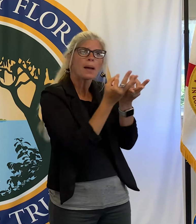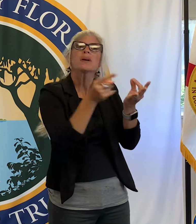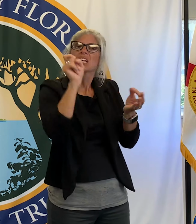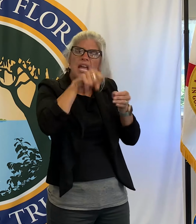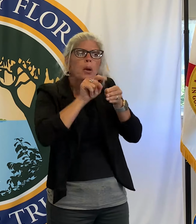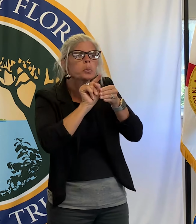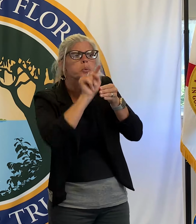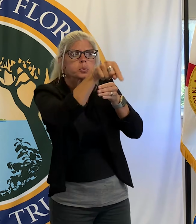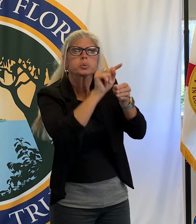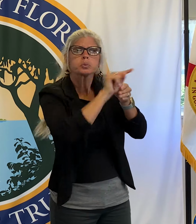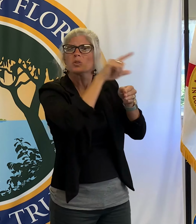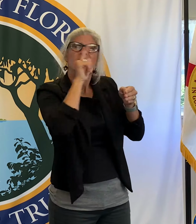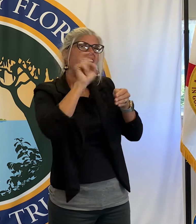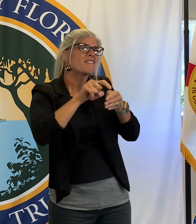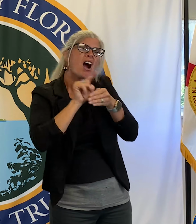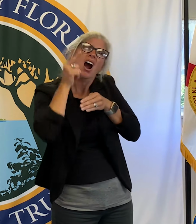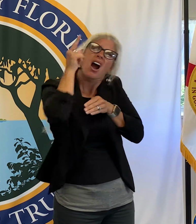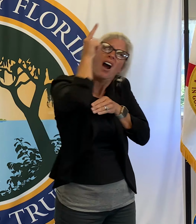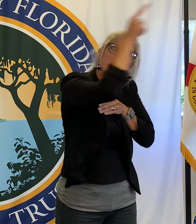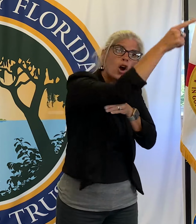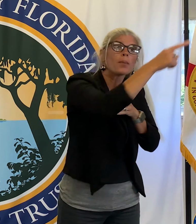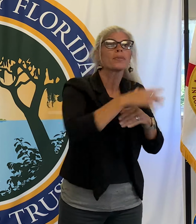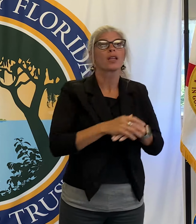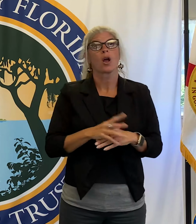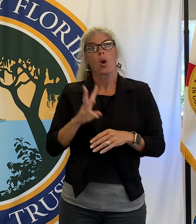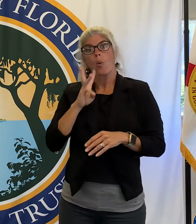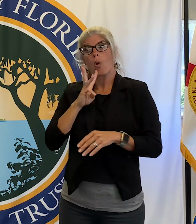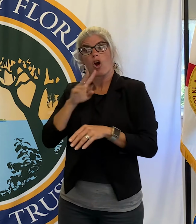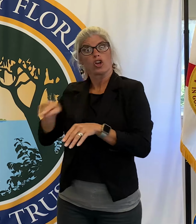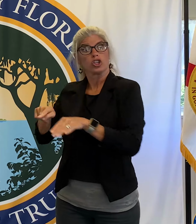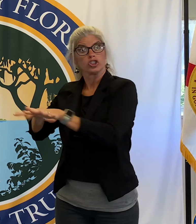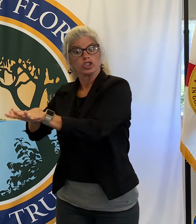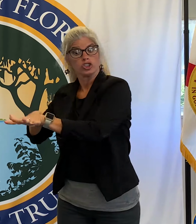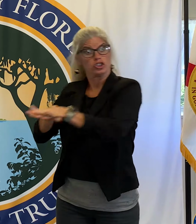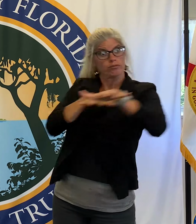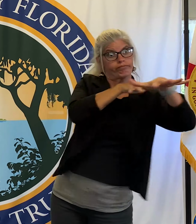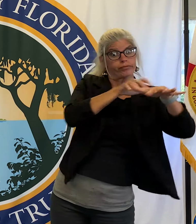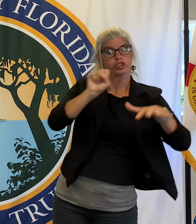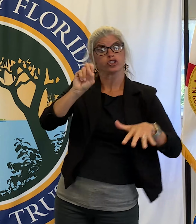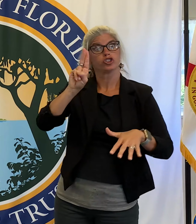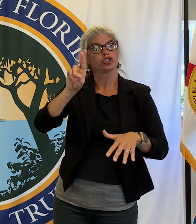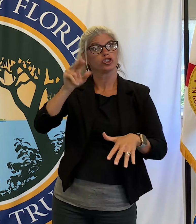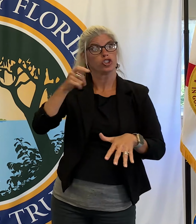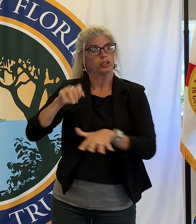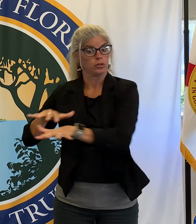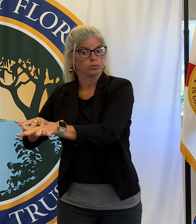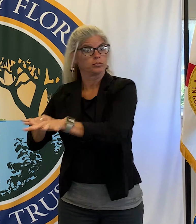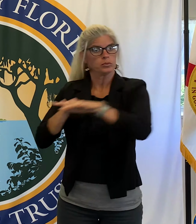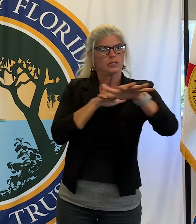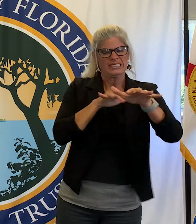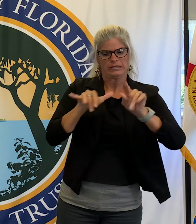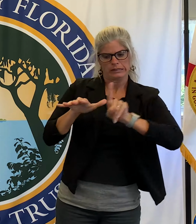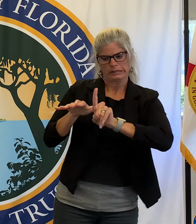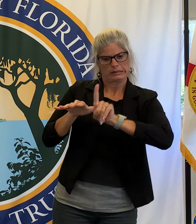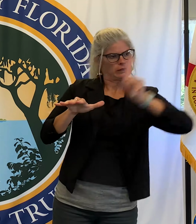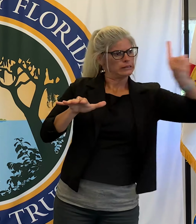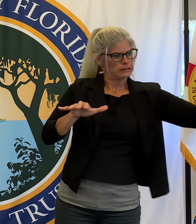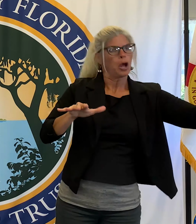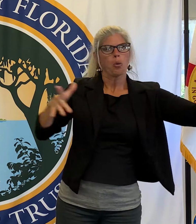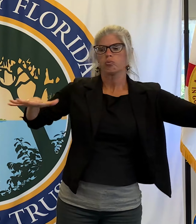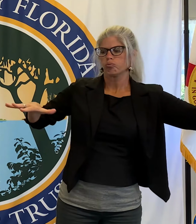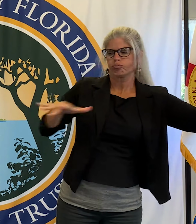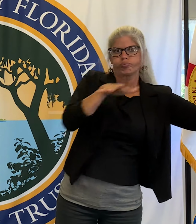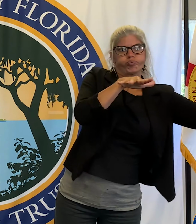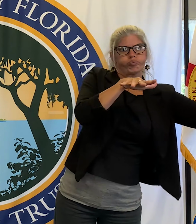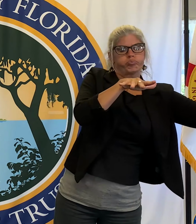a surge, and it'd be the surge coming up the river or into the creek that we want to move away from. If the order is given to